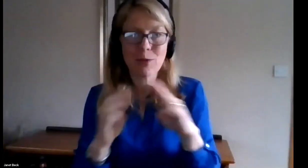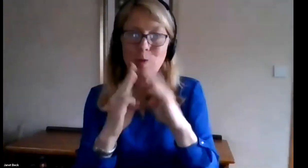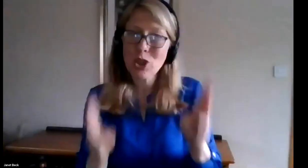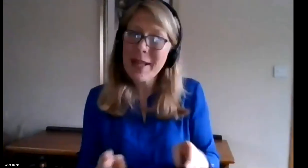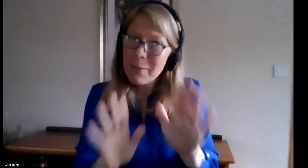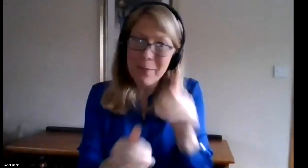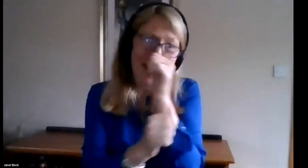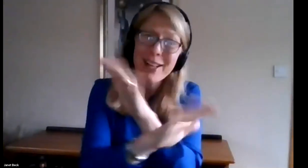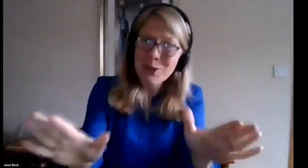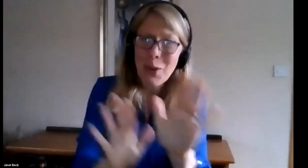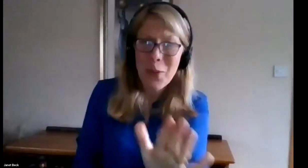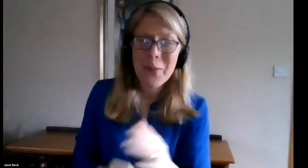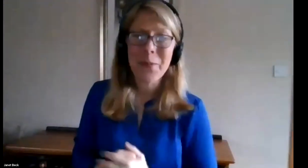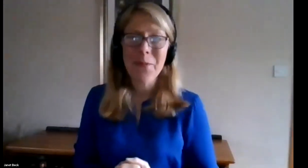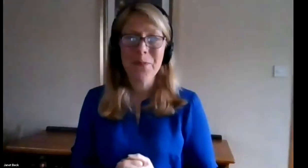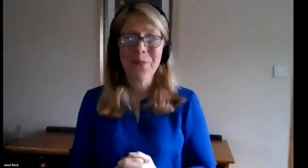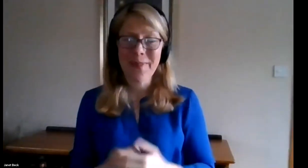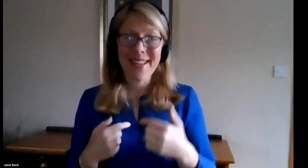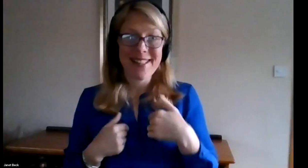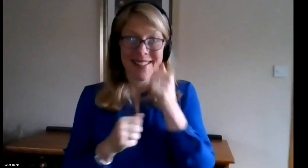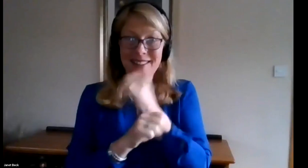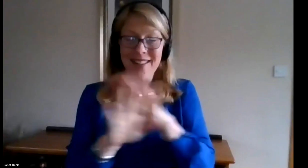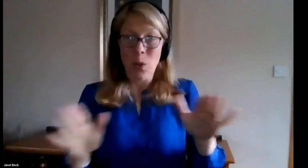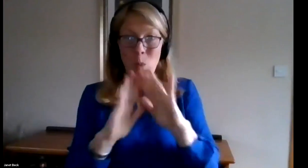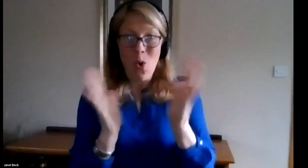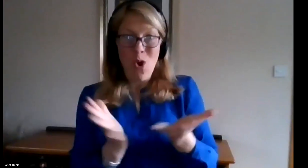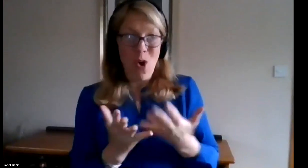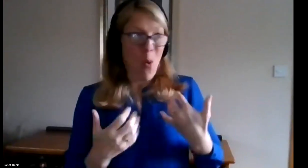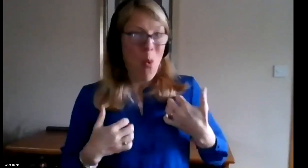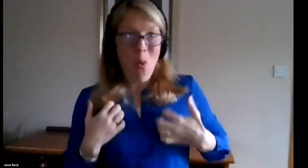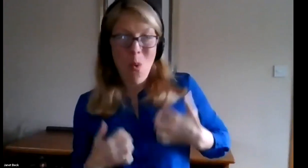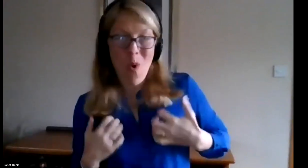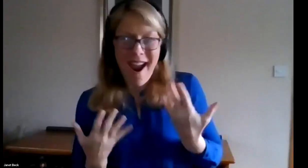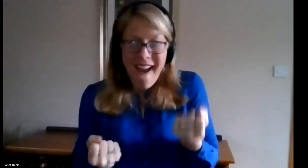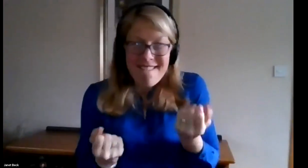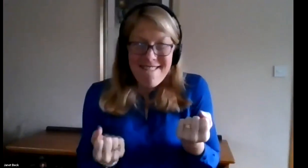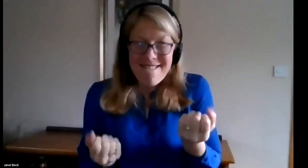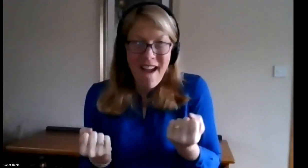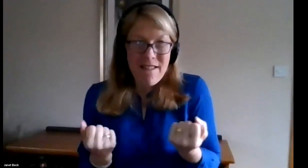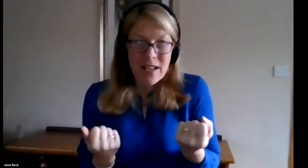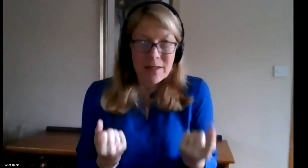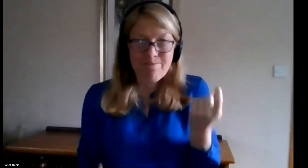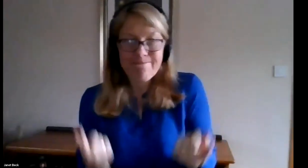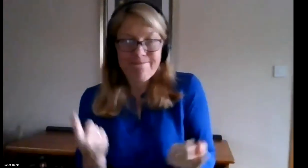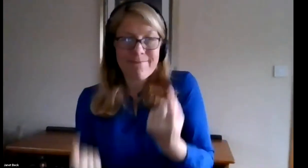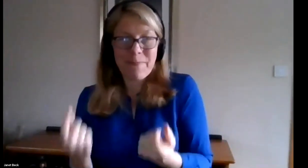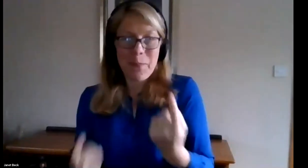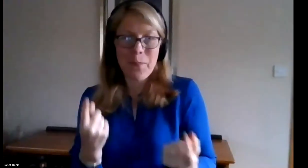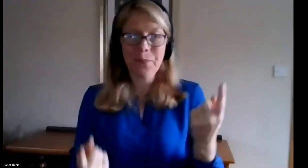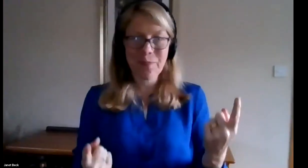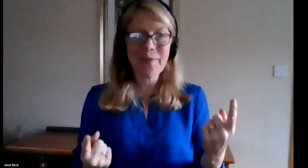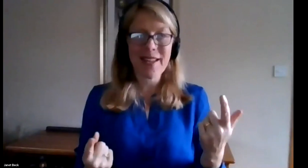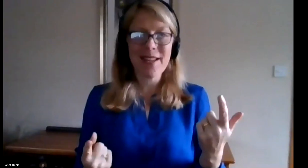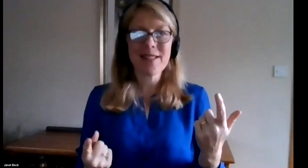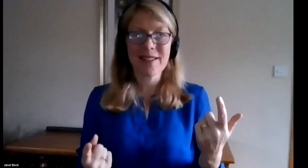just wanted to say that this exciting world of arts and creative industries is still huge,